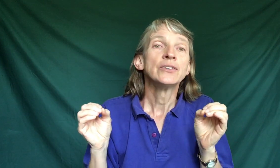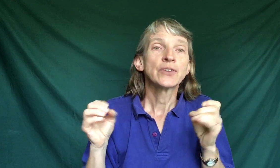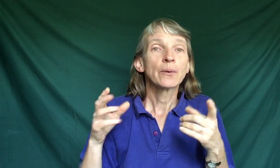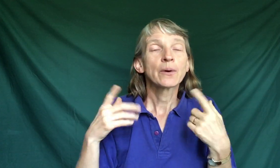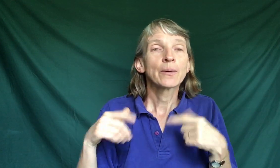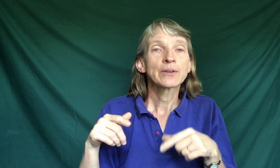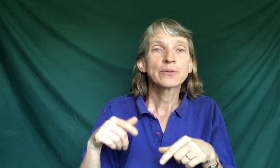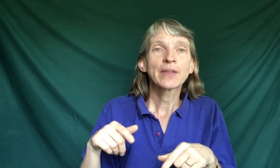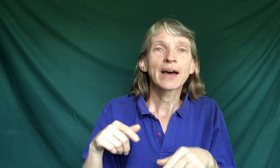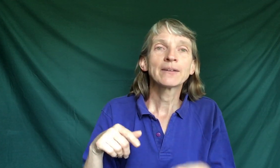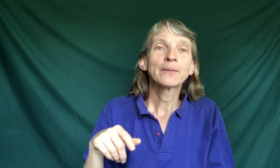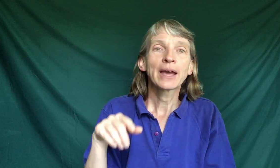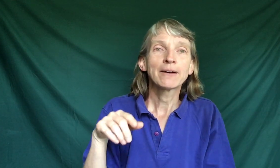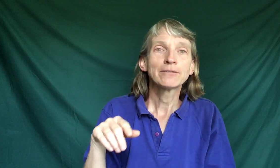So going through that, we have